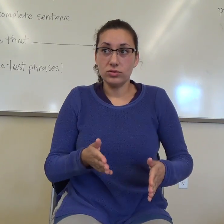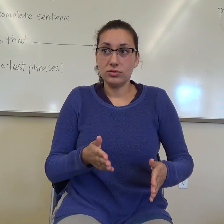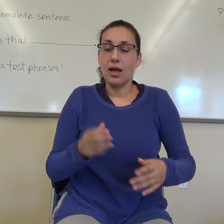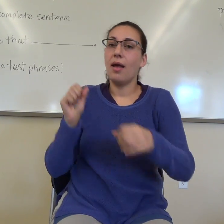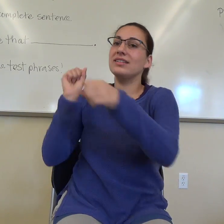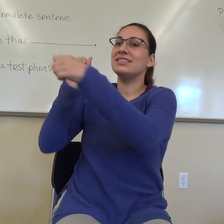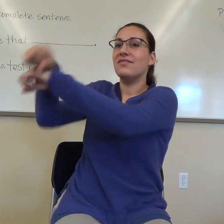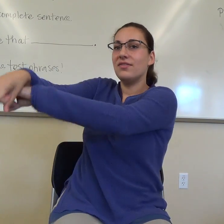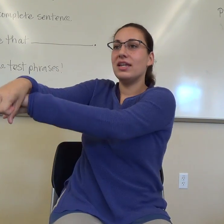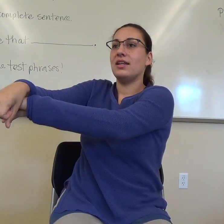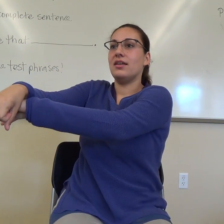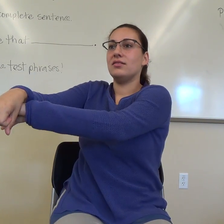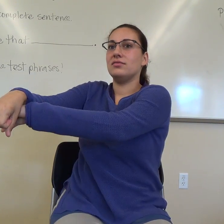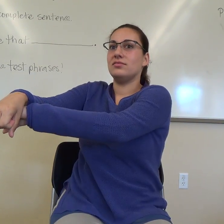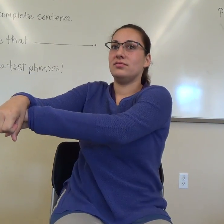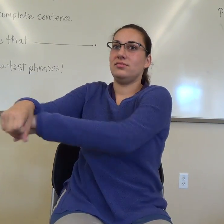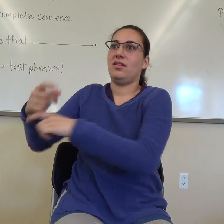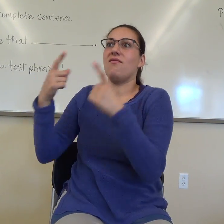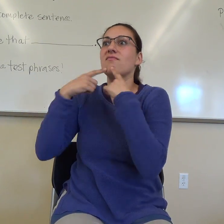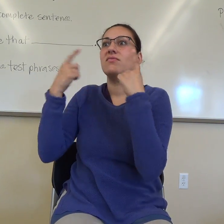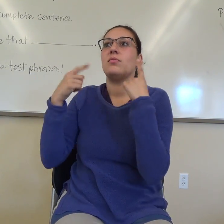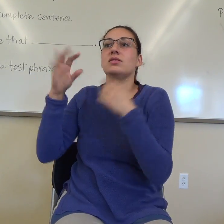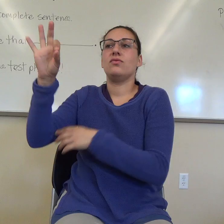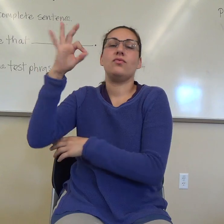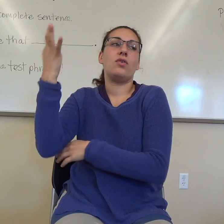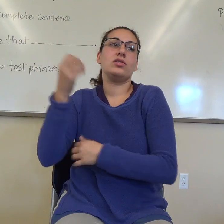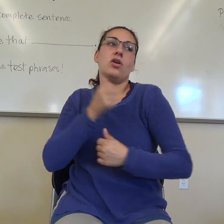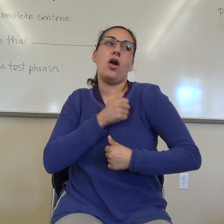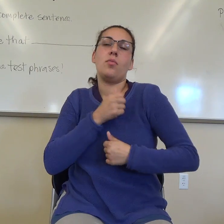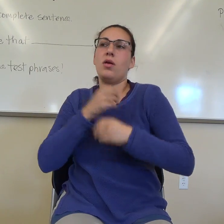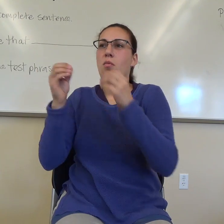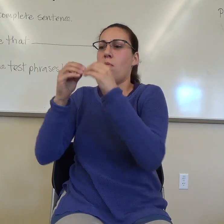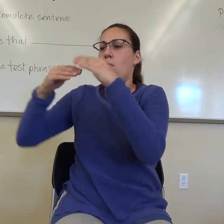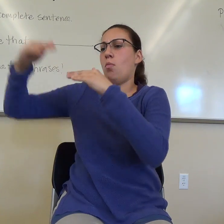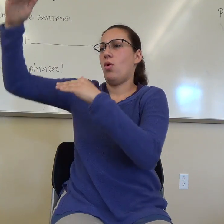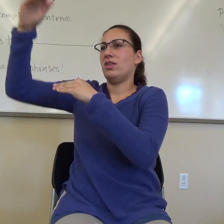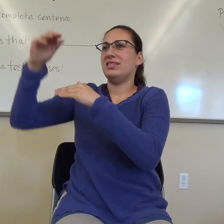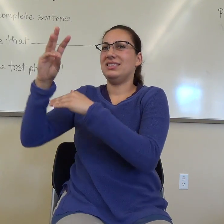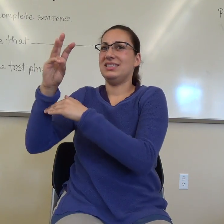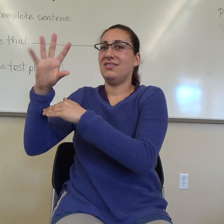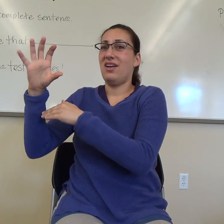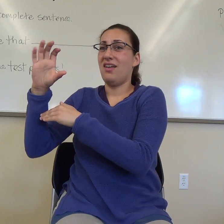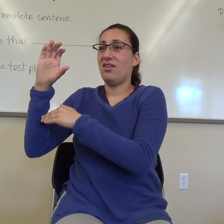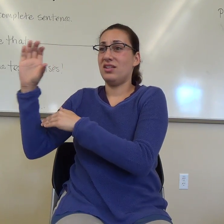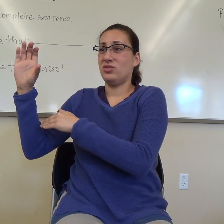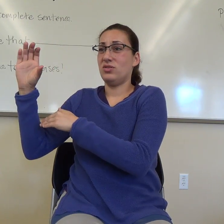a well-outfitted French army of more than 6,500 people.